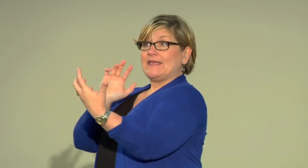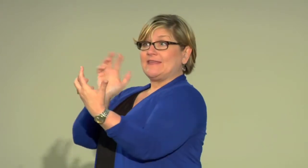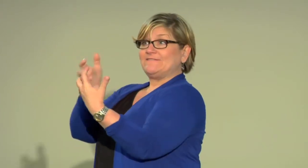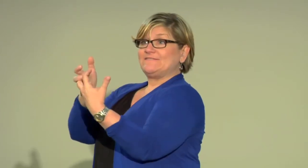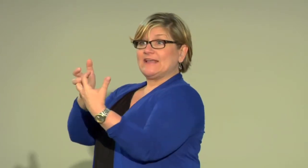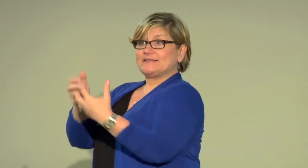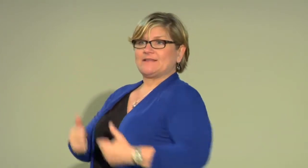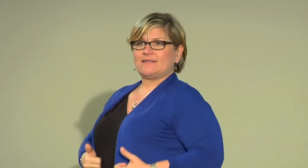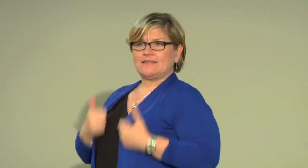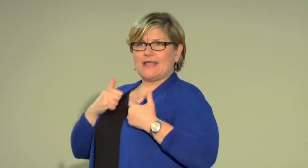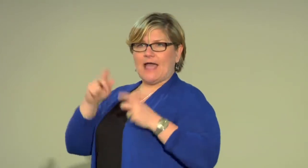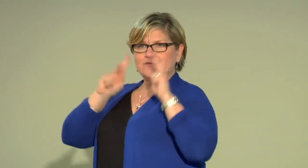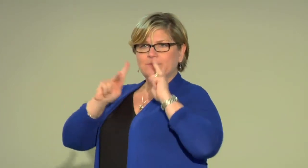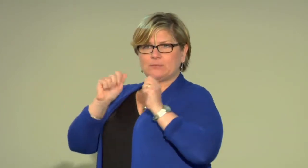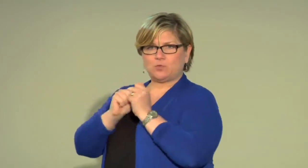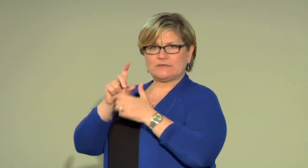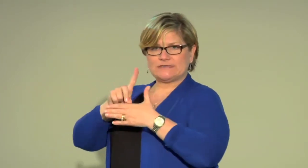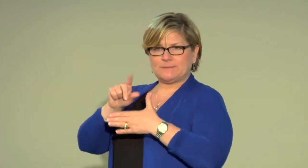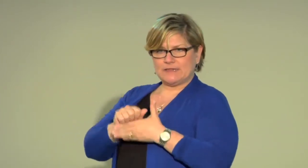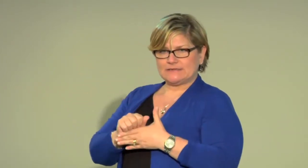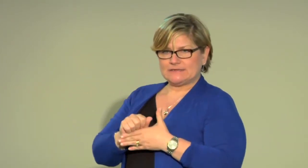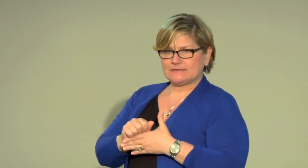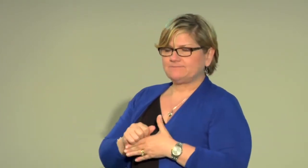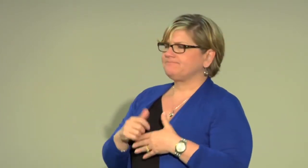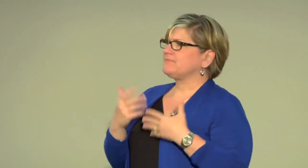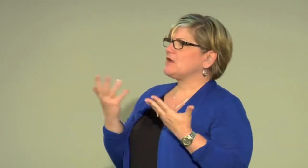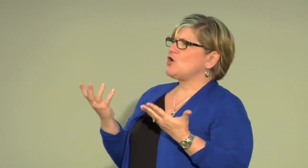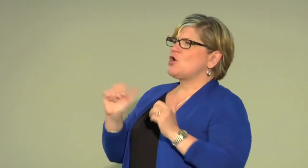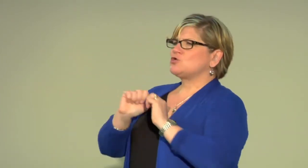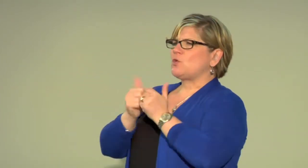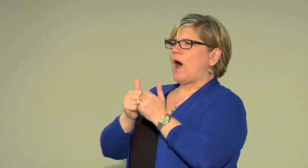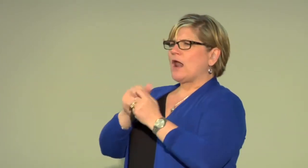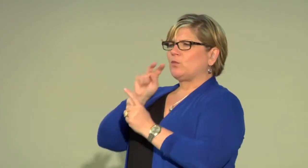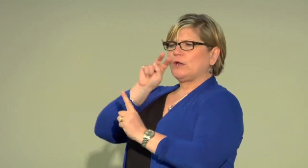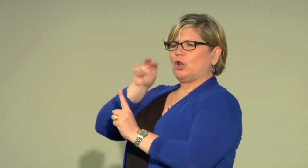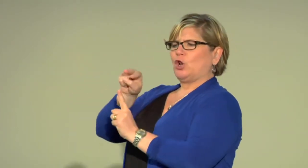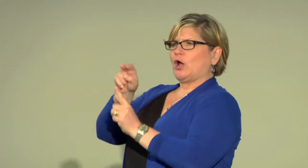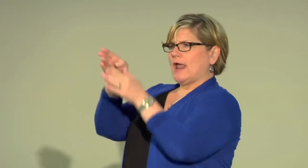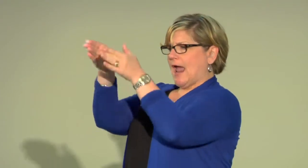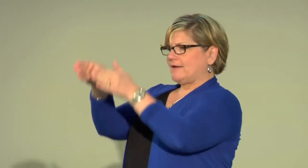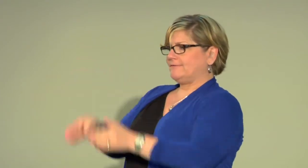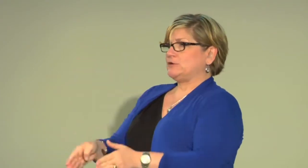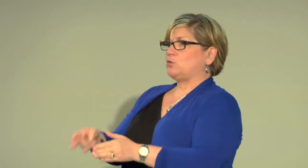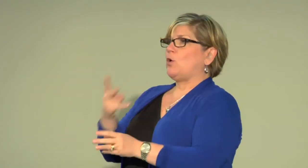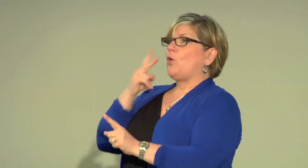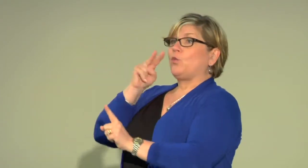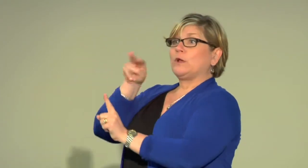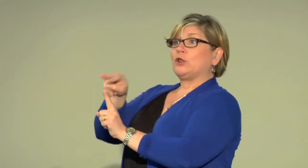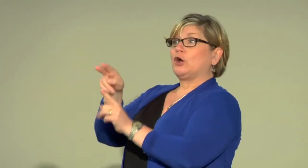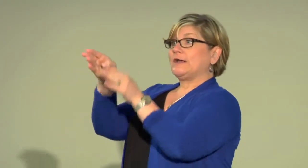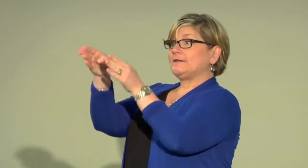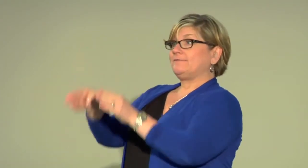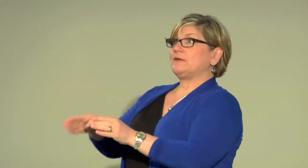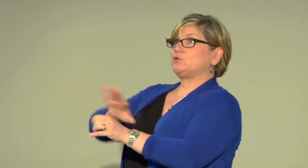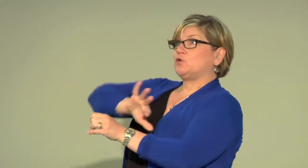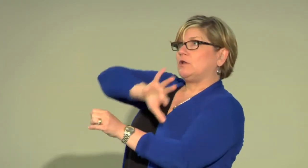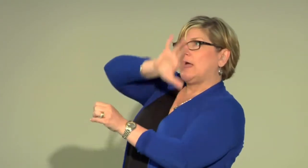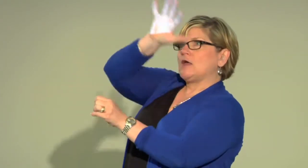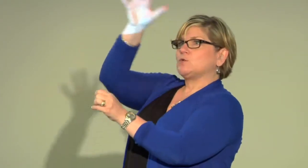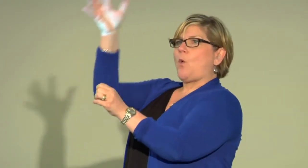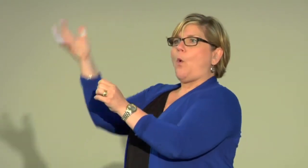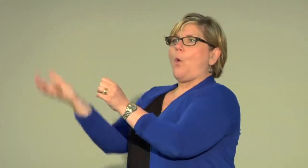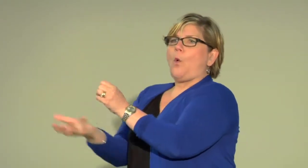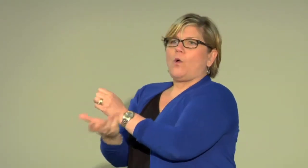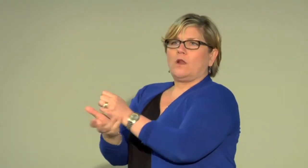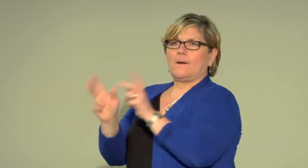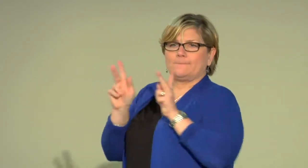And it also needs to be a realistic fit, meaning that it would fit the lives of people with disabilities. So as we look at each